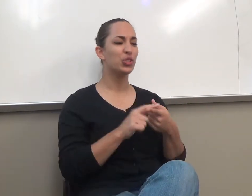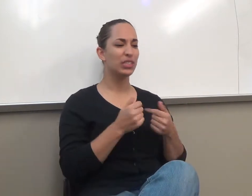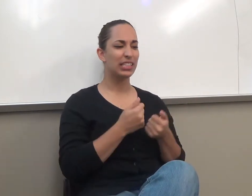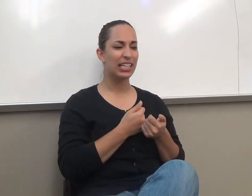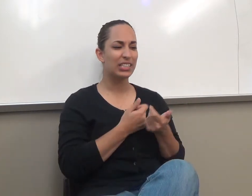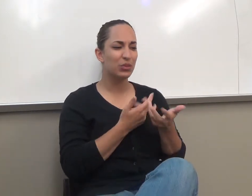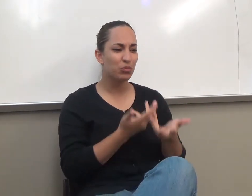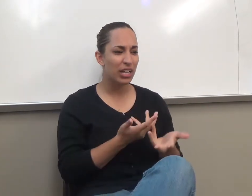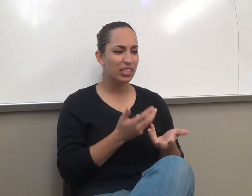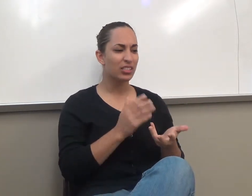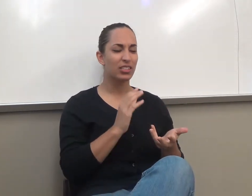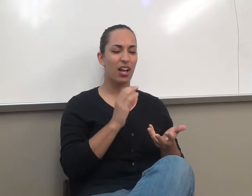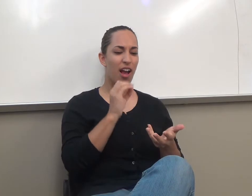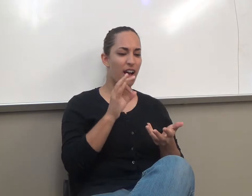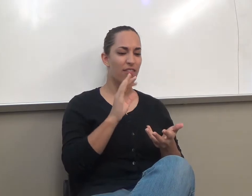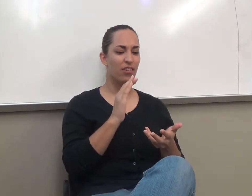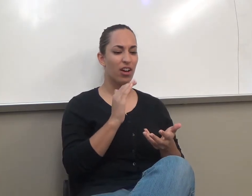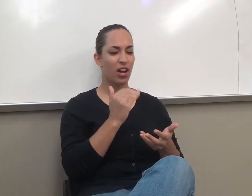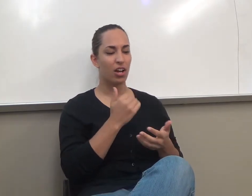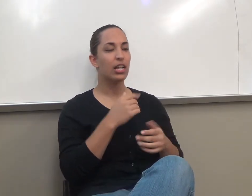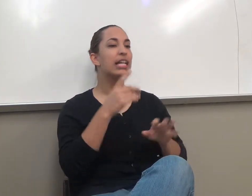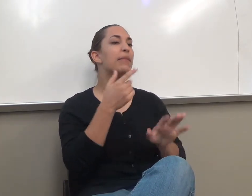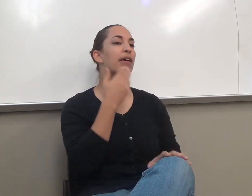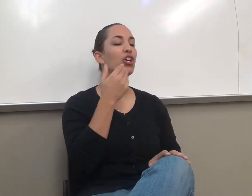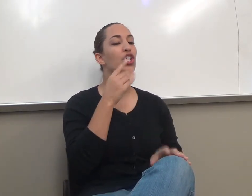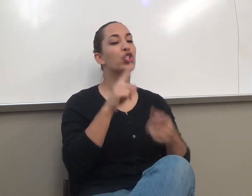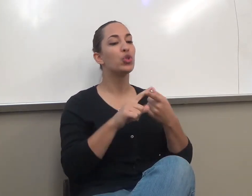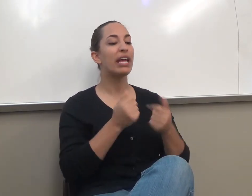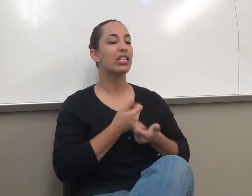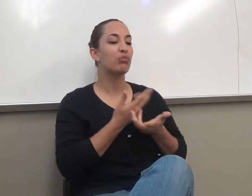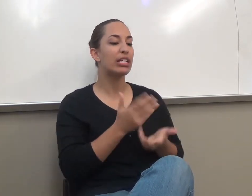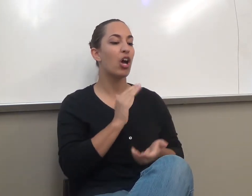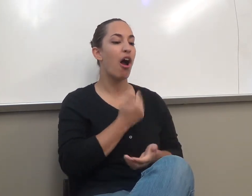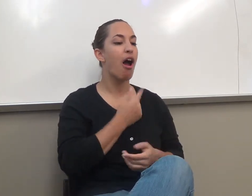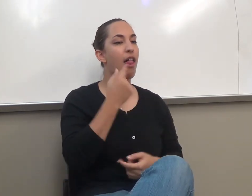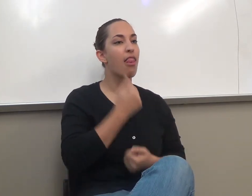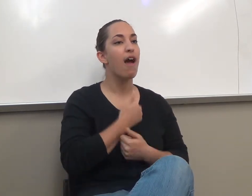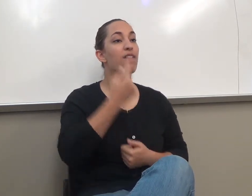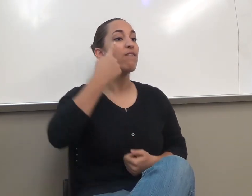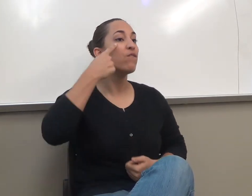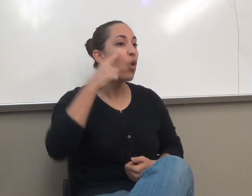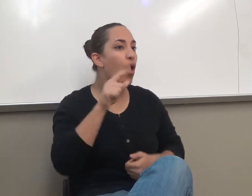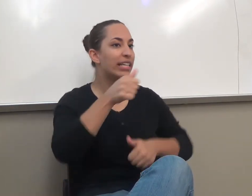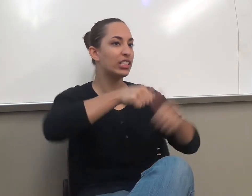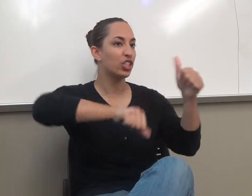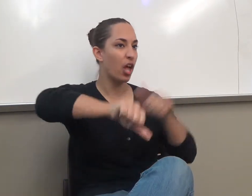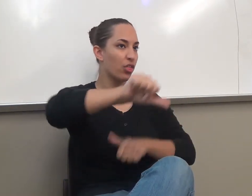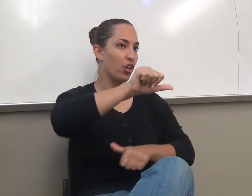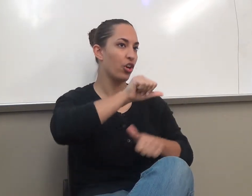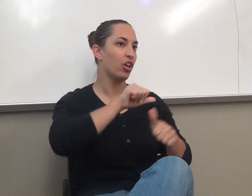each other, to express our love for each other. Okay, so I may give you a little